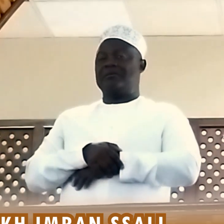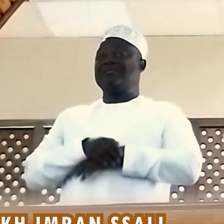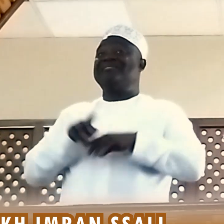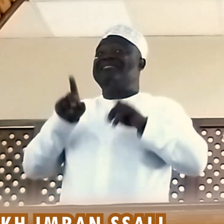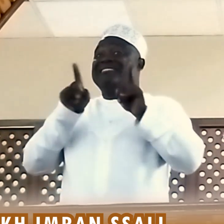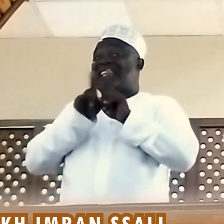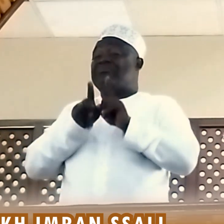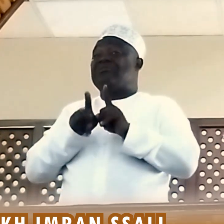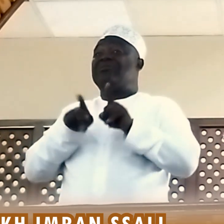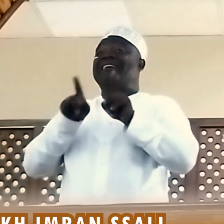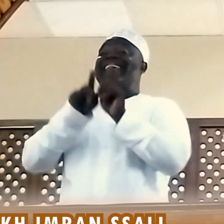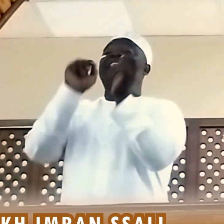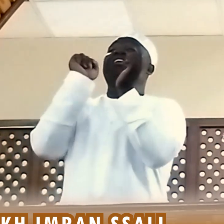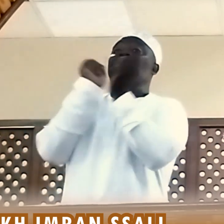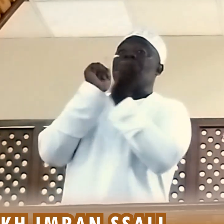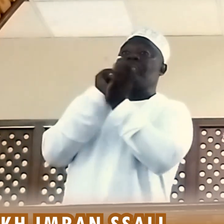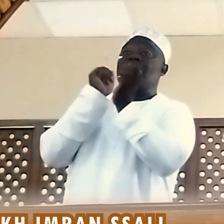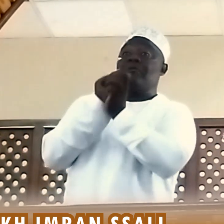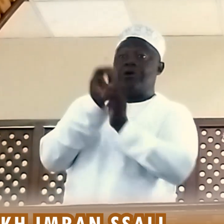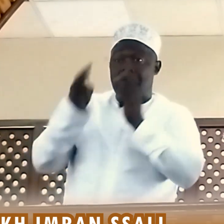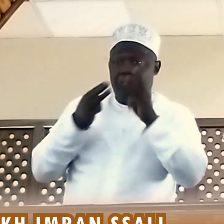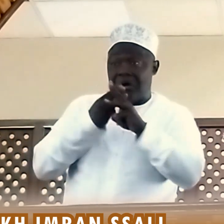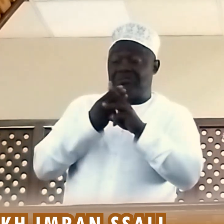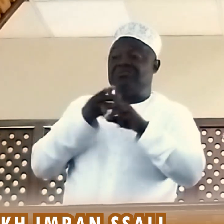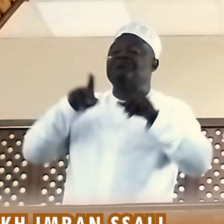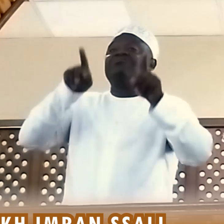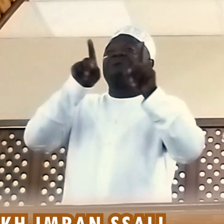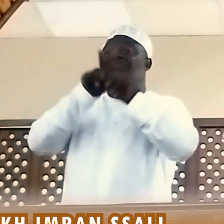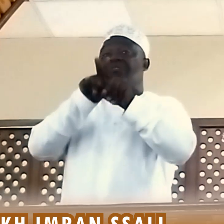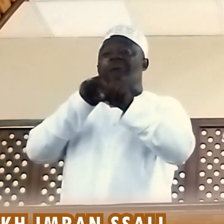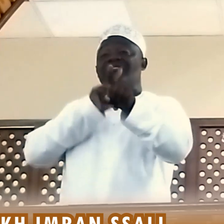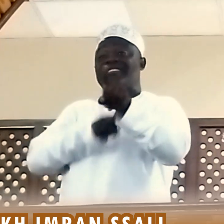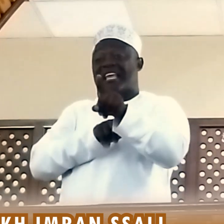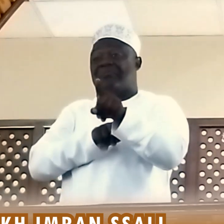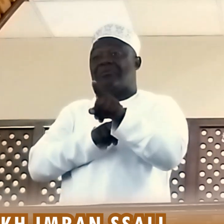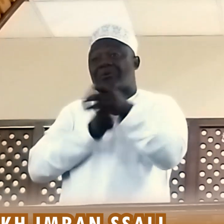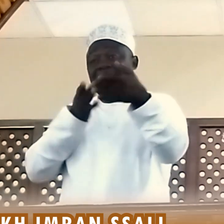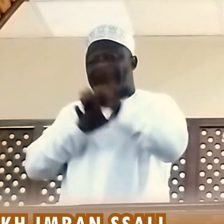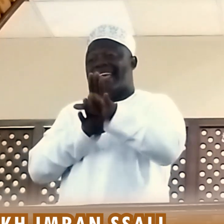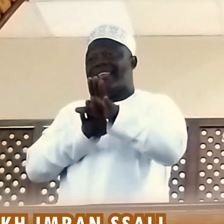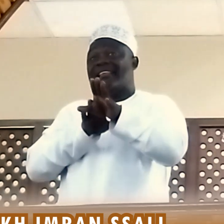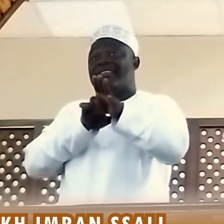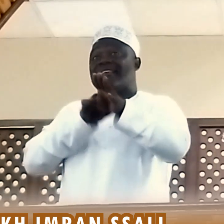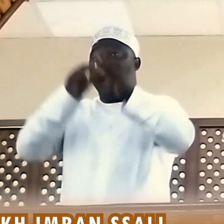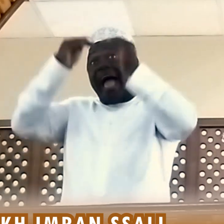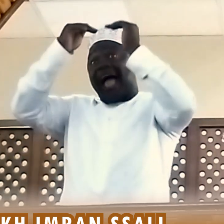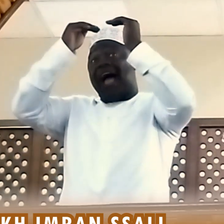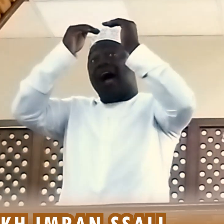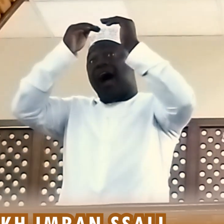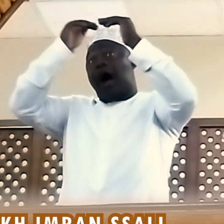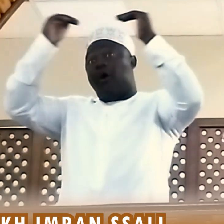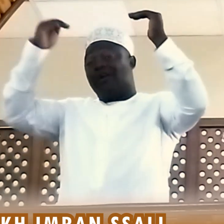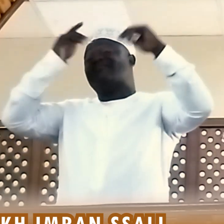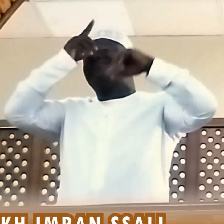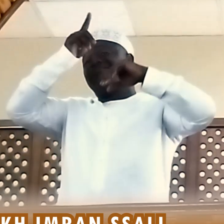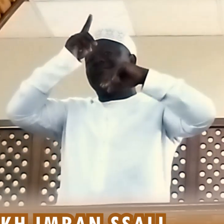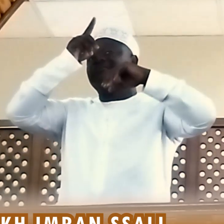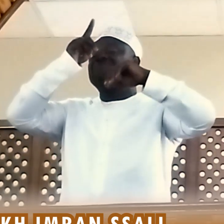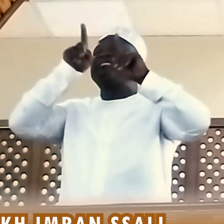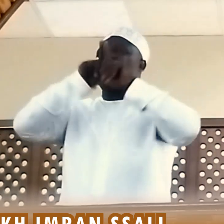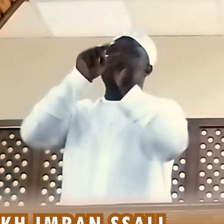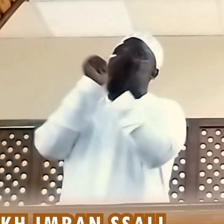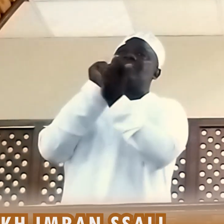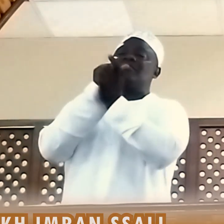Chikuletele ebibonerezo ku nsi ate kigera kuleta n'ebibonerezo ku akhira. Era wano